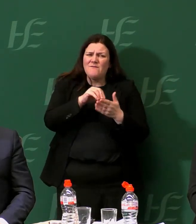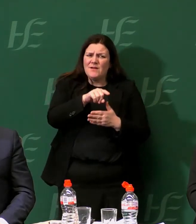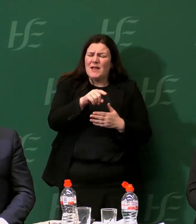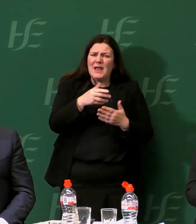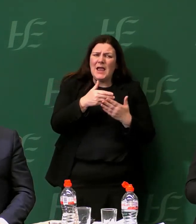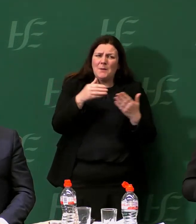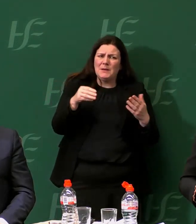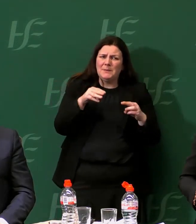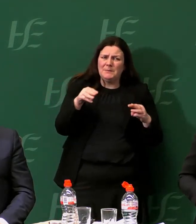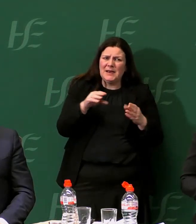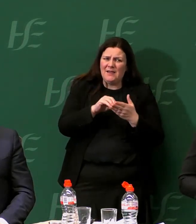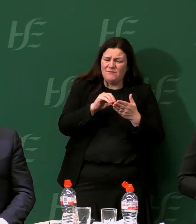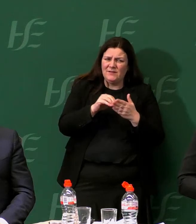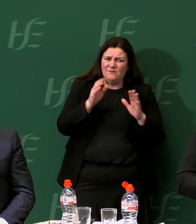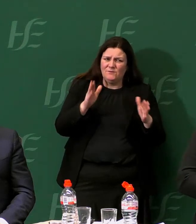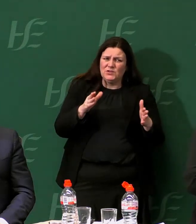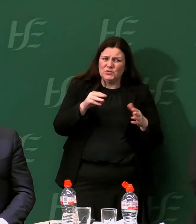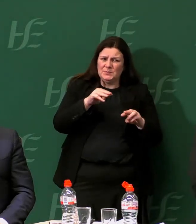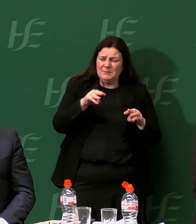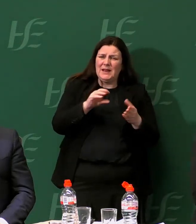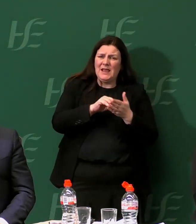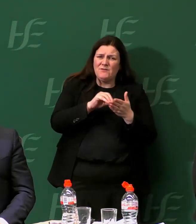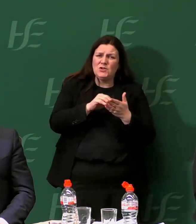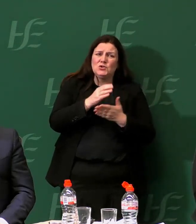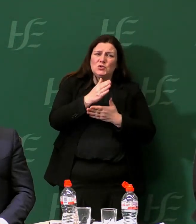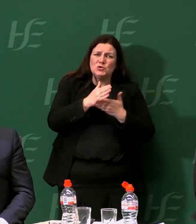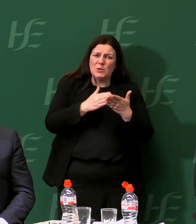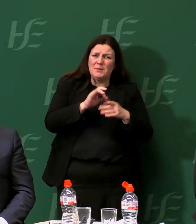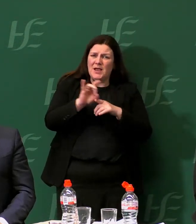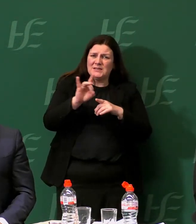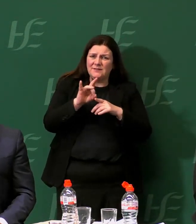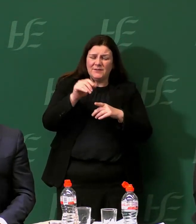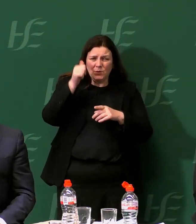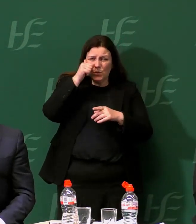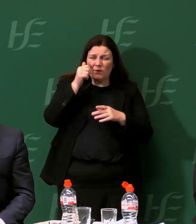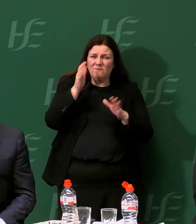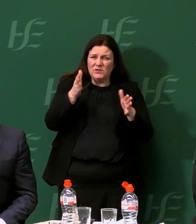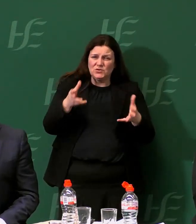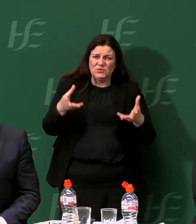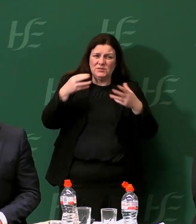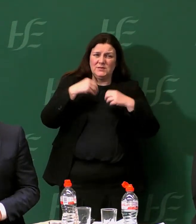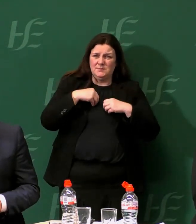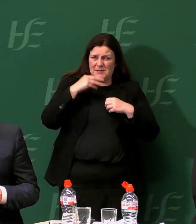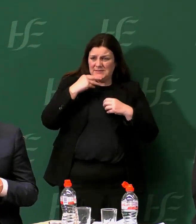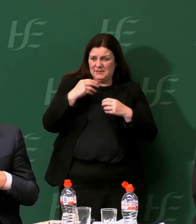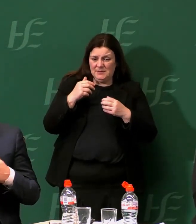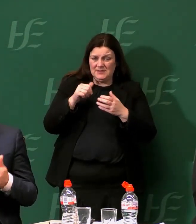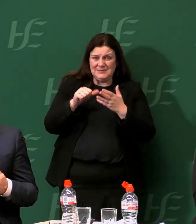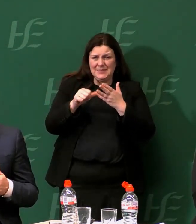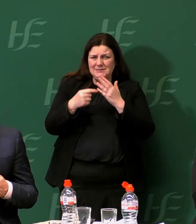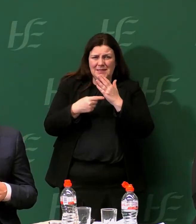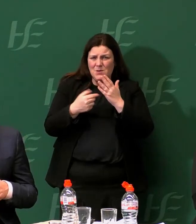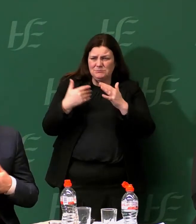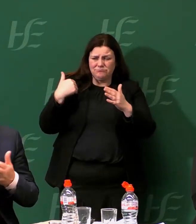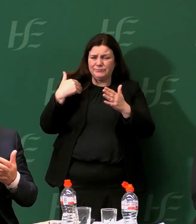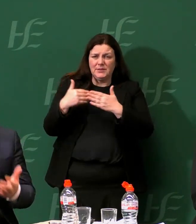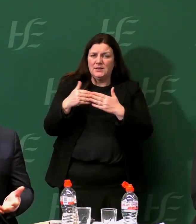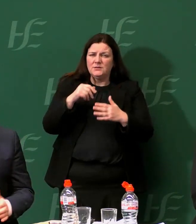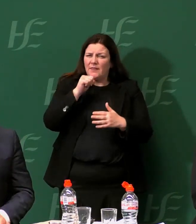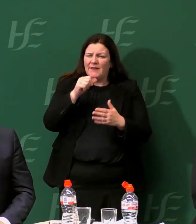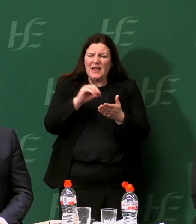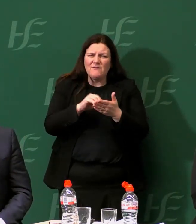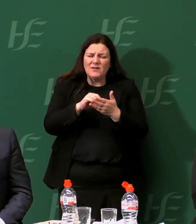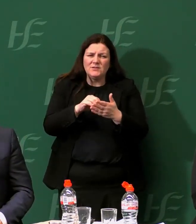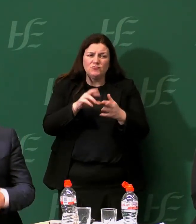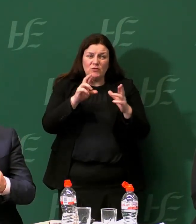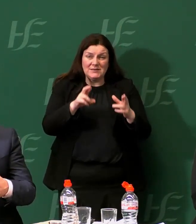and recovered in the last 6 months, thus having some level of immunity? Do we have any stats on that? Breakdown of the numbers